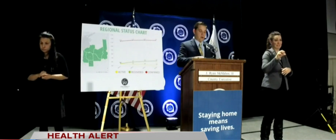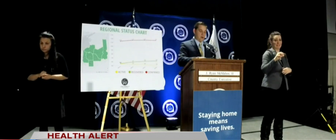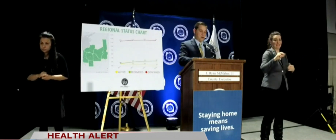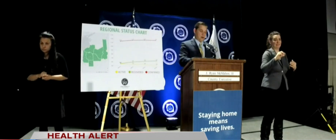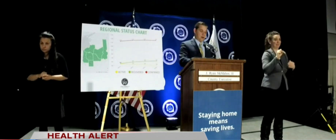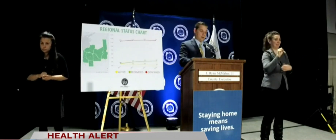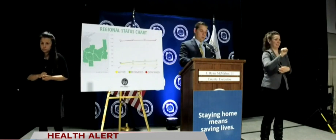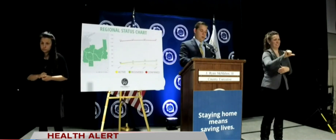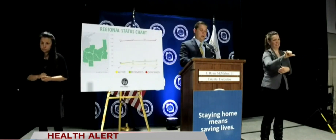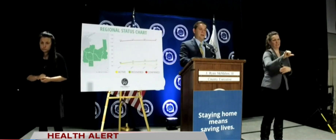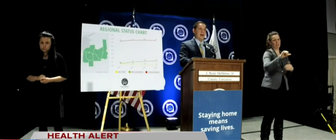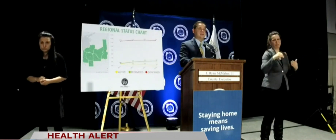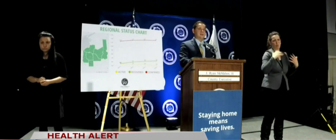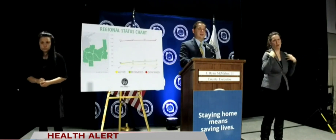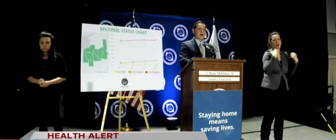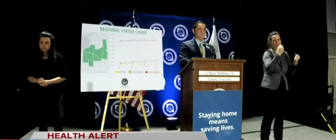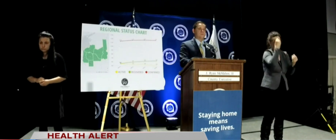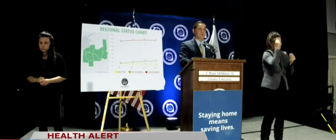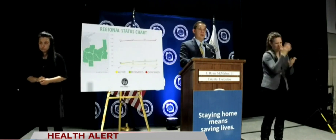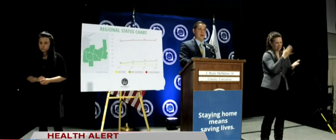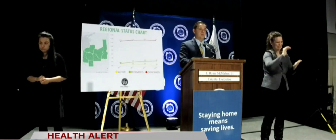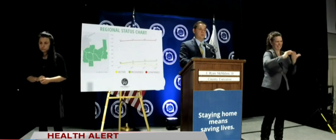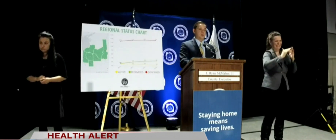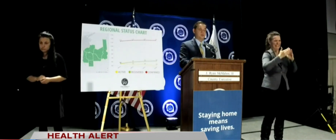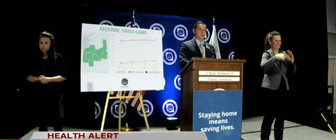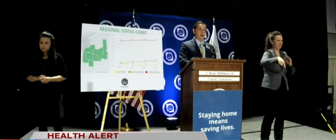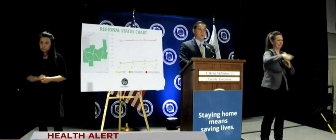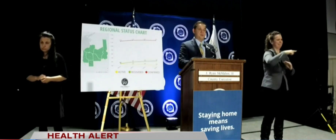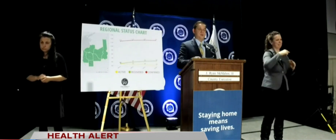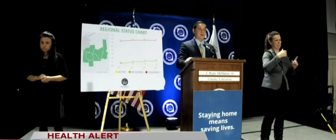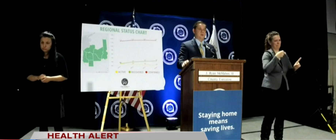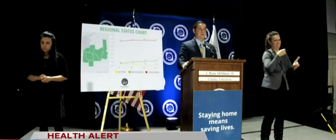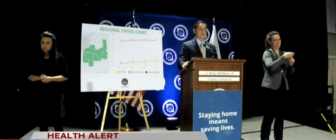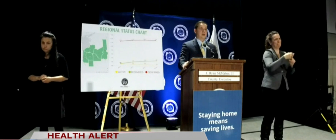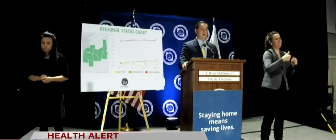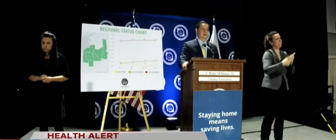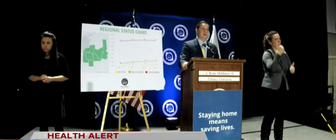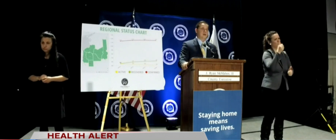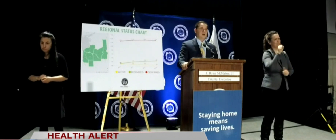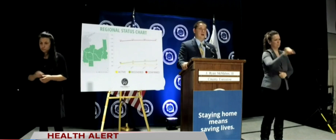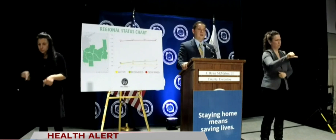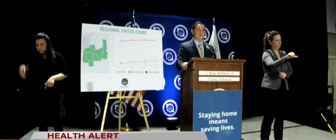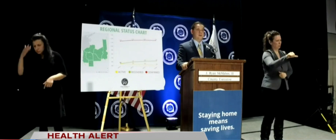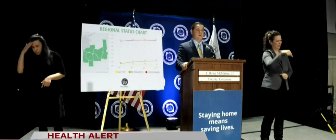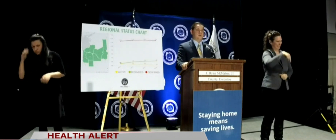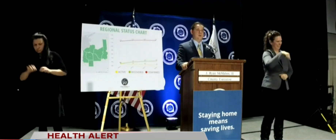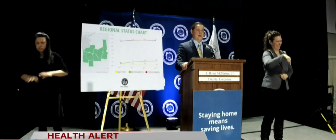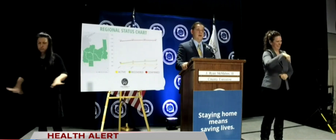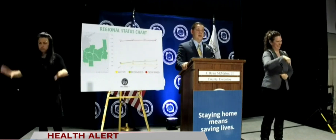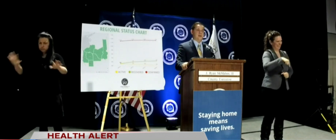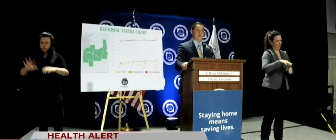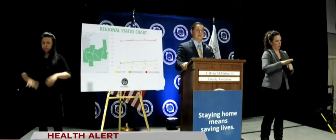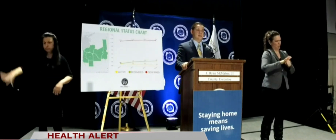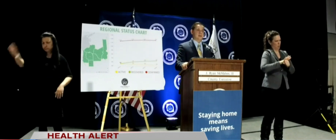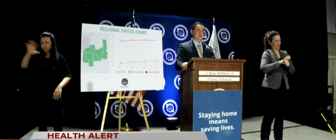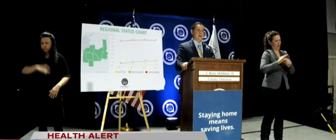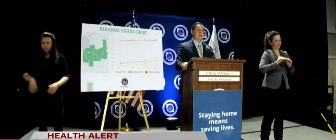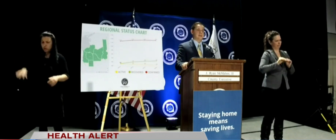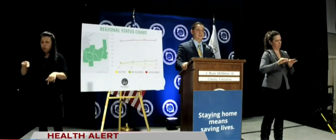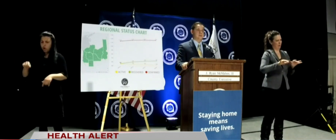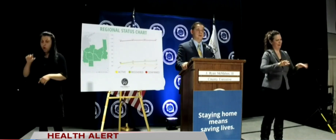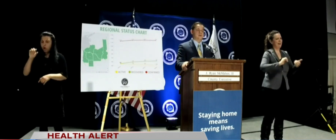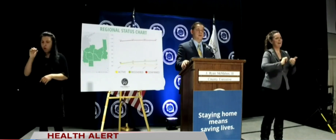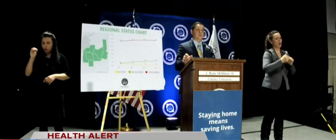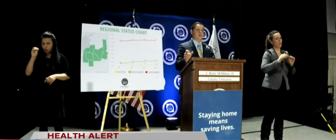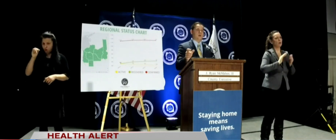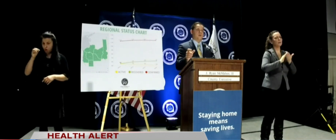well, recognizing that we have community spread with this virus. And if your town has less